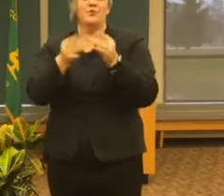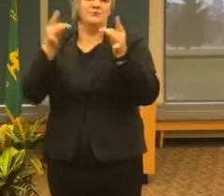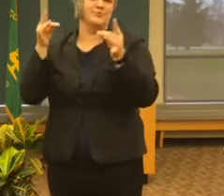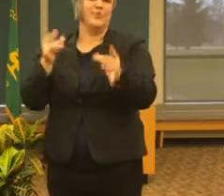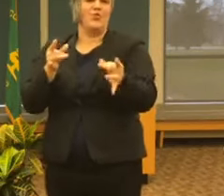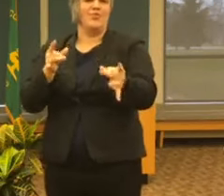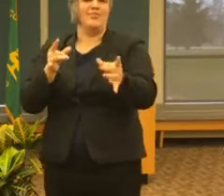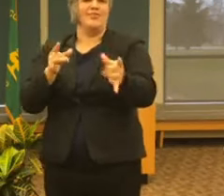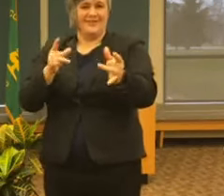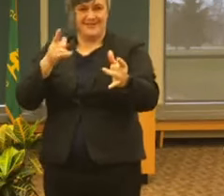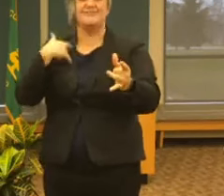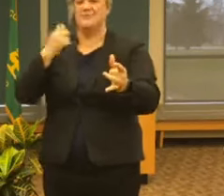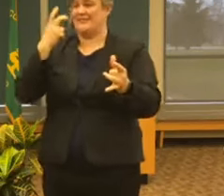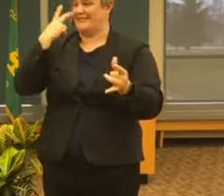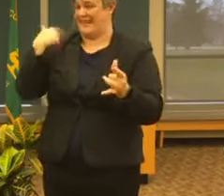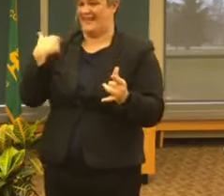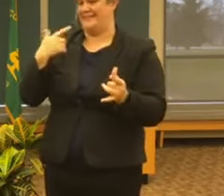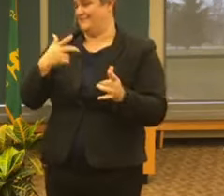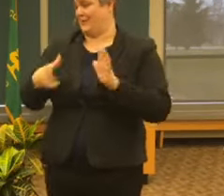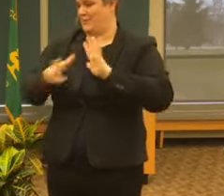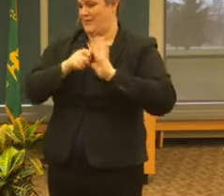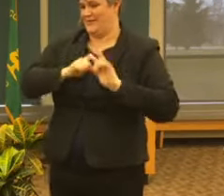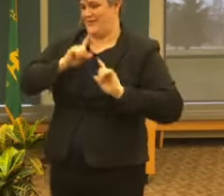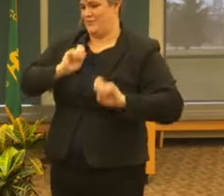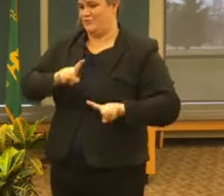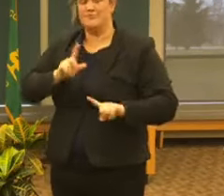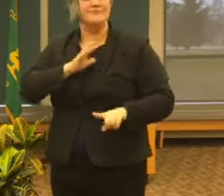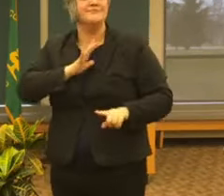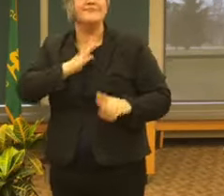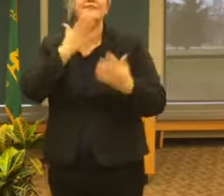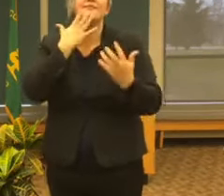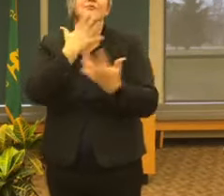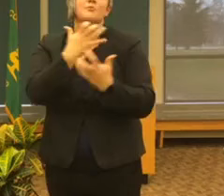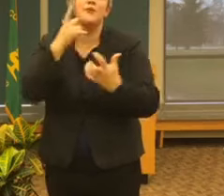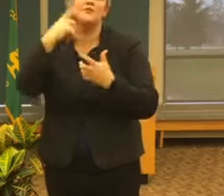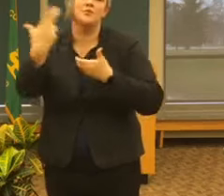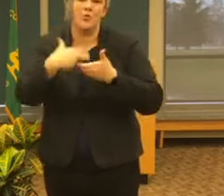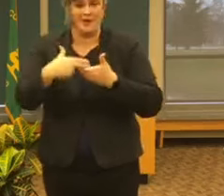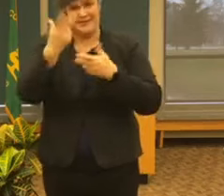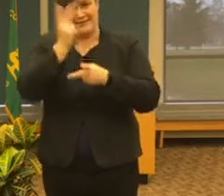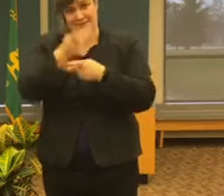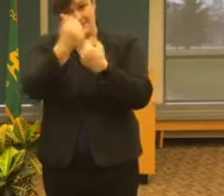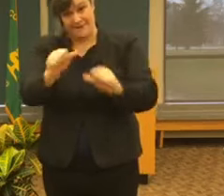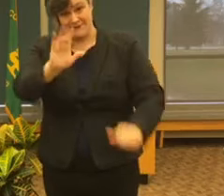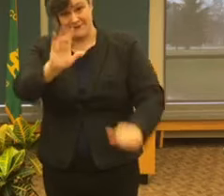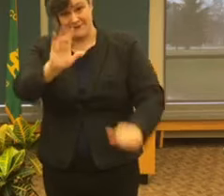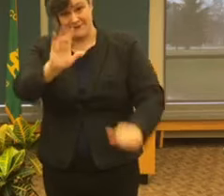mostly by repeating the question. So thank you all very much for joining us, and stay safe, everybody.